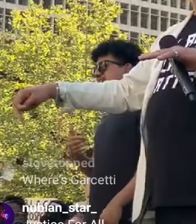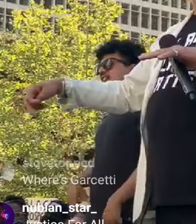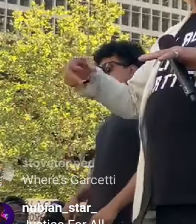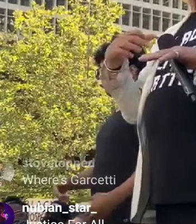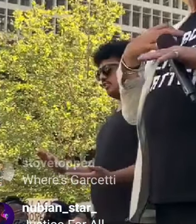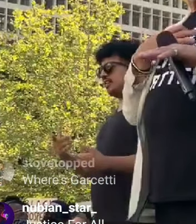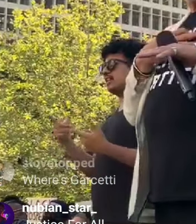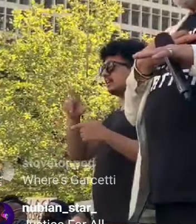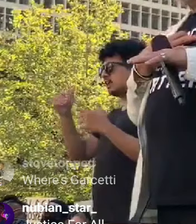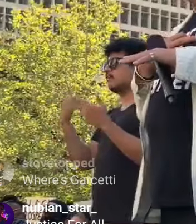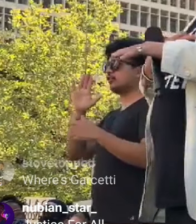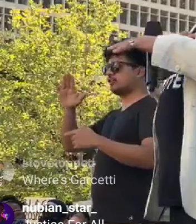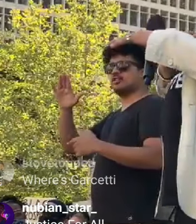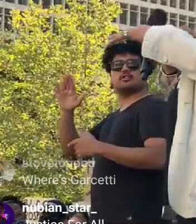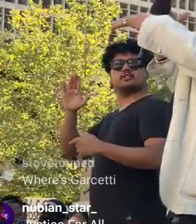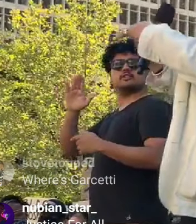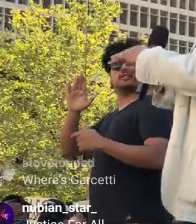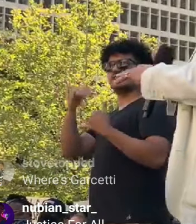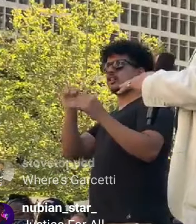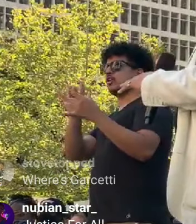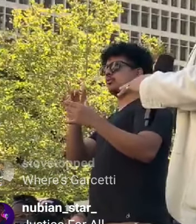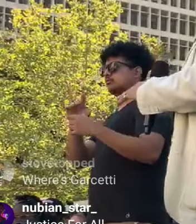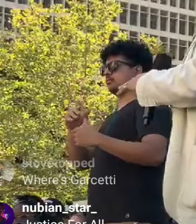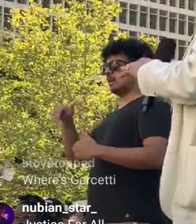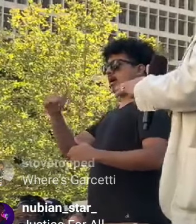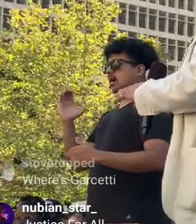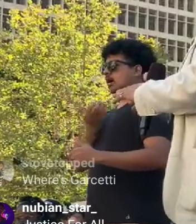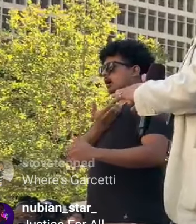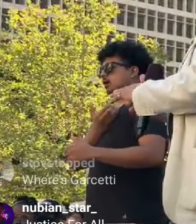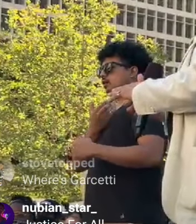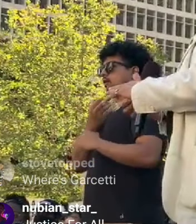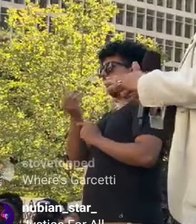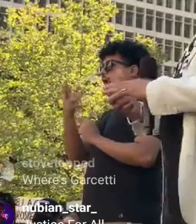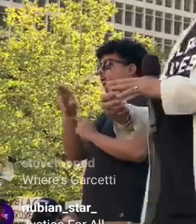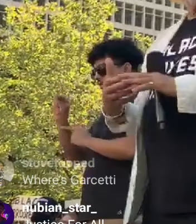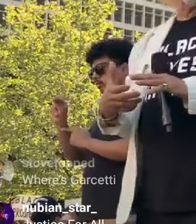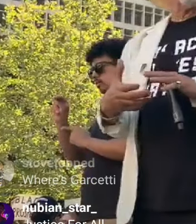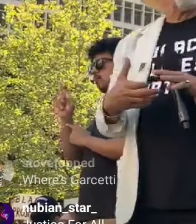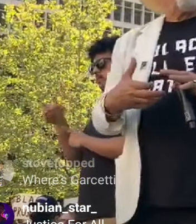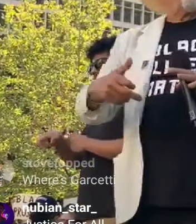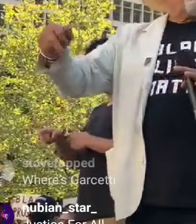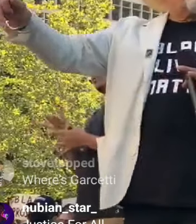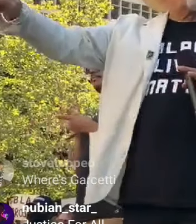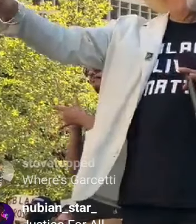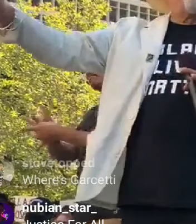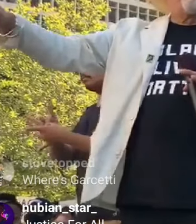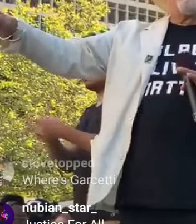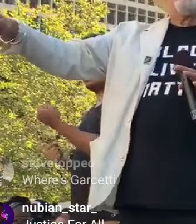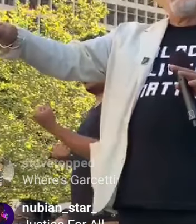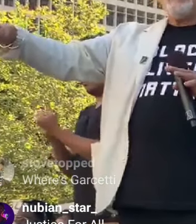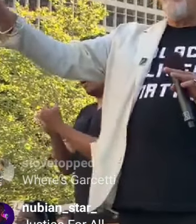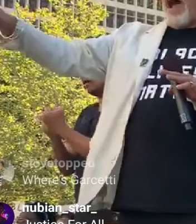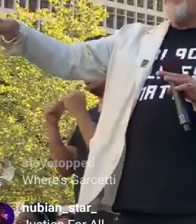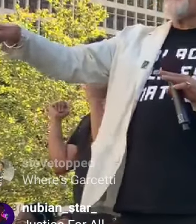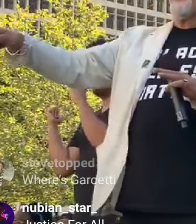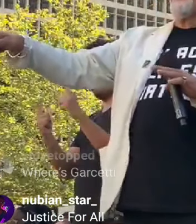LA. We must connect with, support all of those, but we must